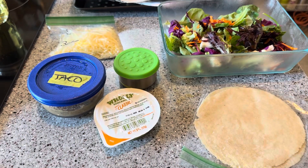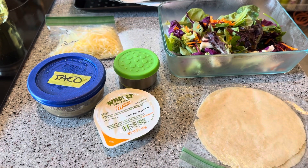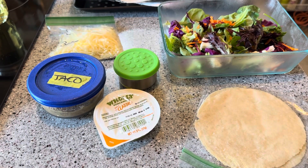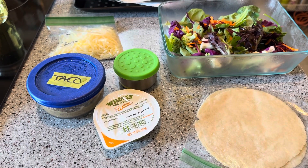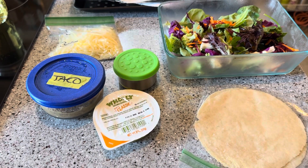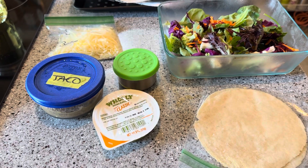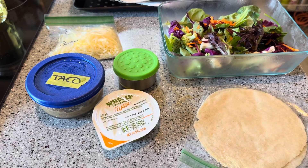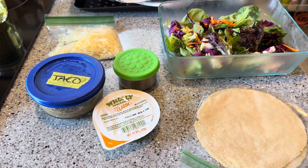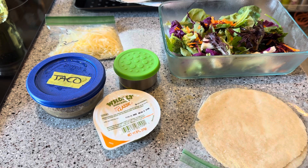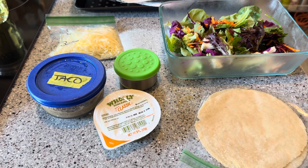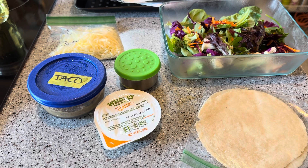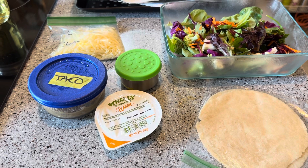dinner.